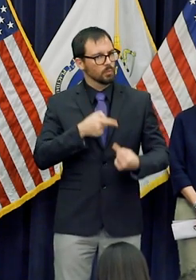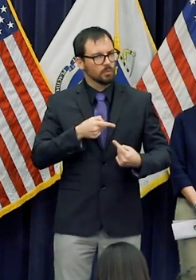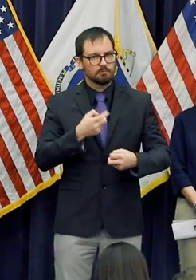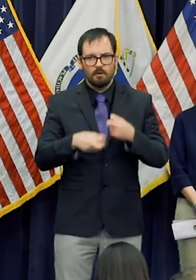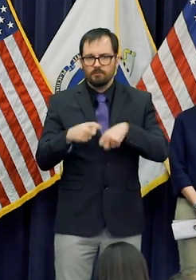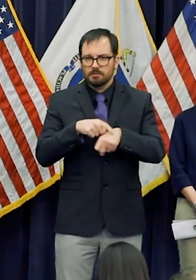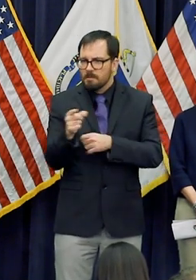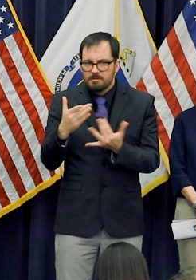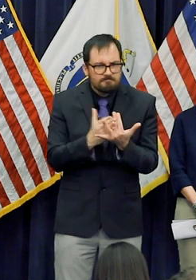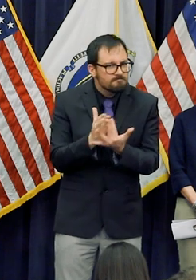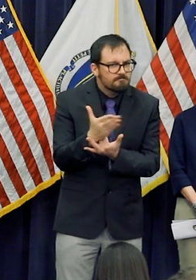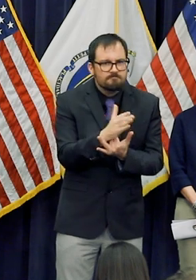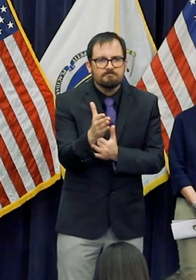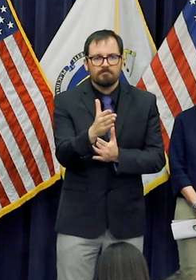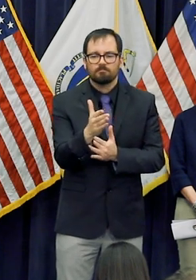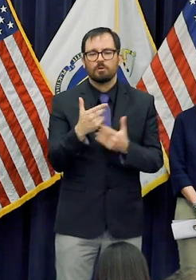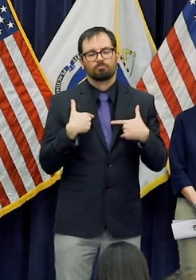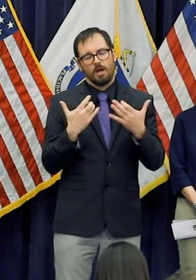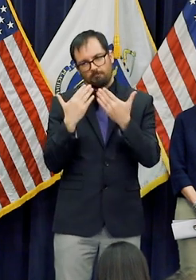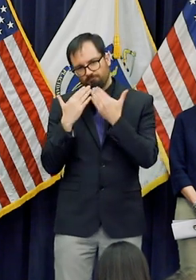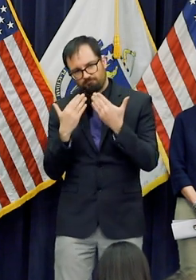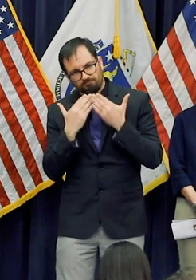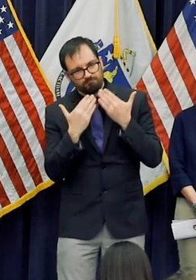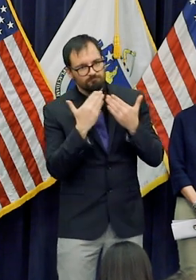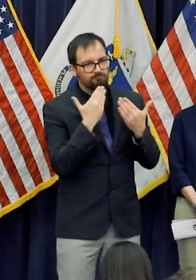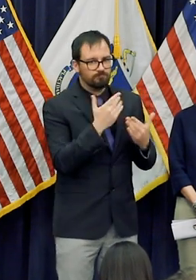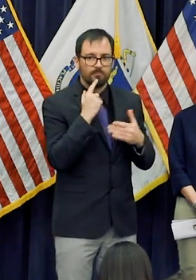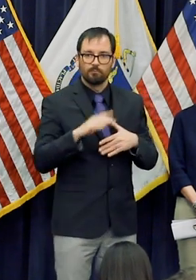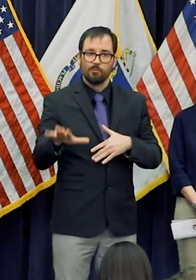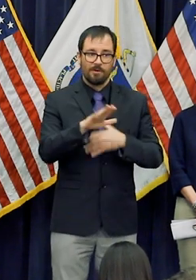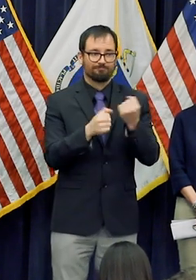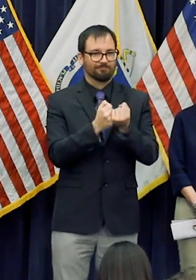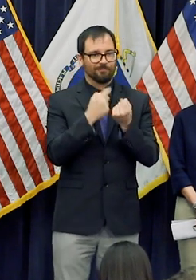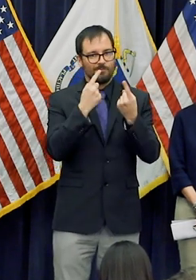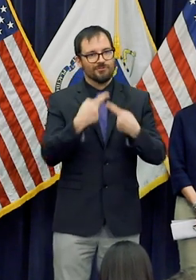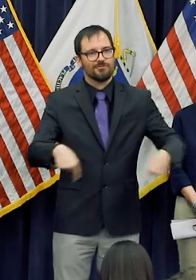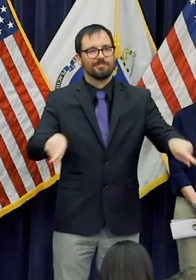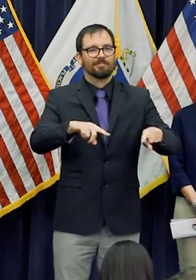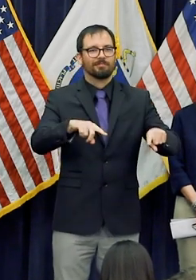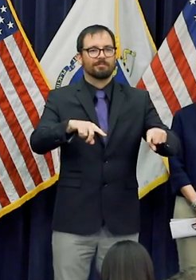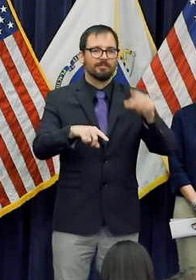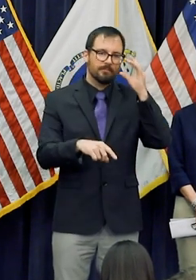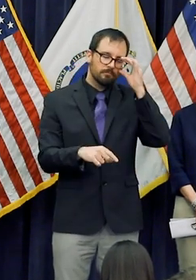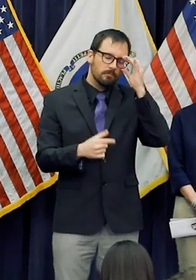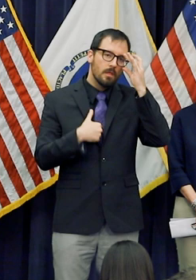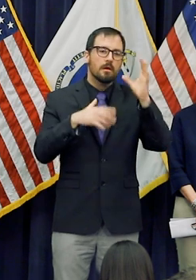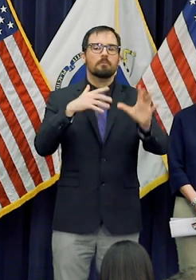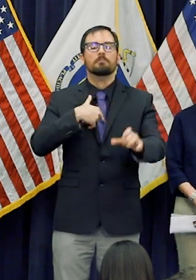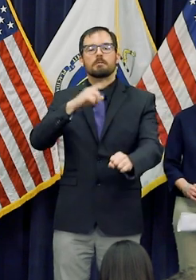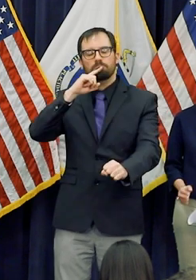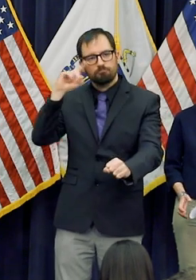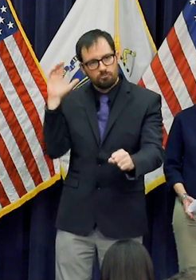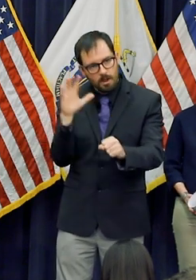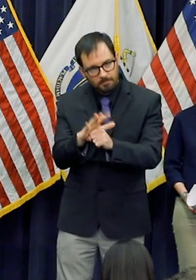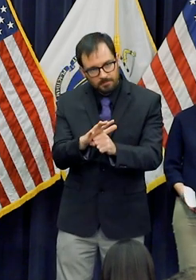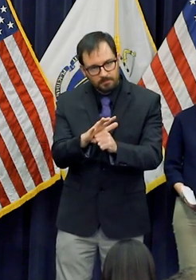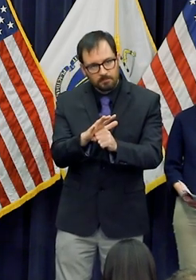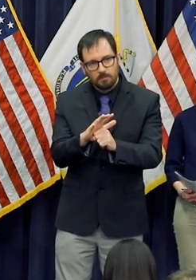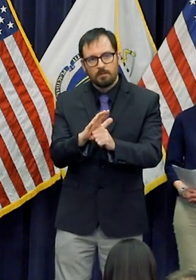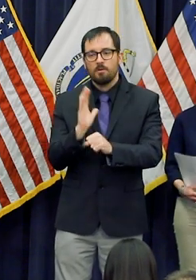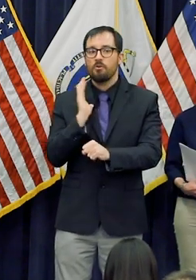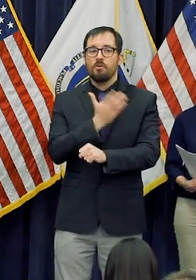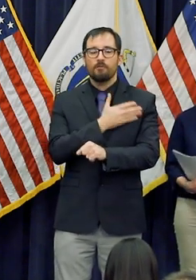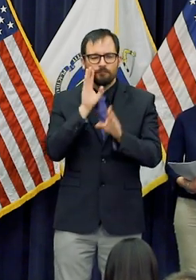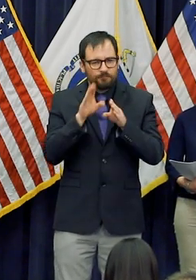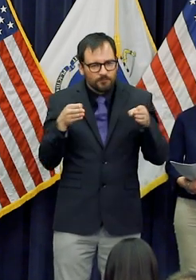their fellow citizens. And we give everyone our word that we will devote everything we've got to defeating this.